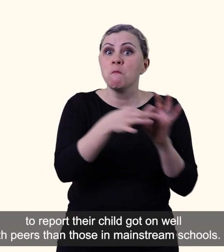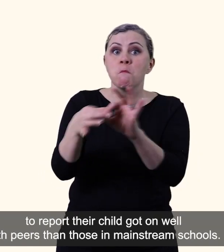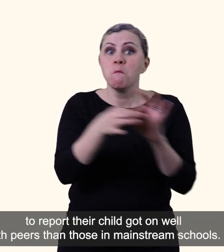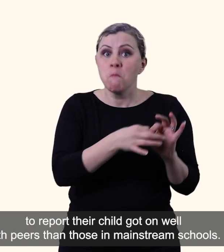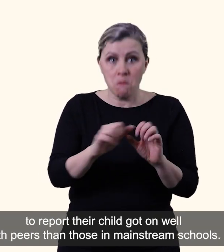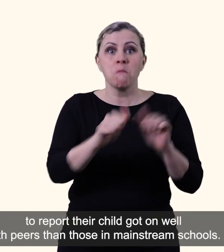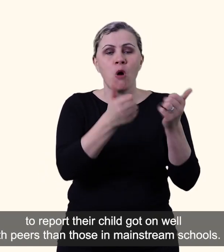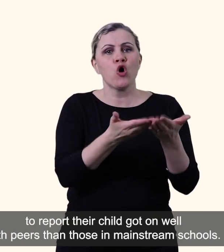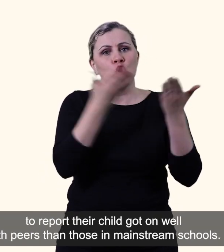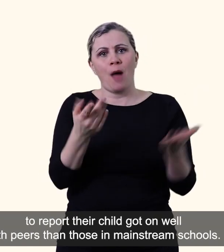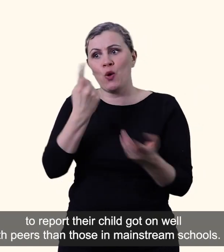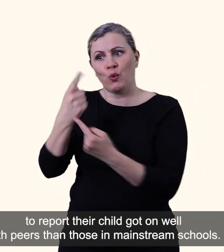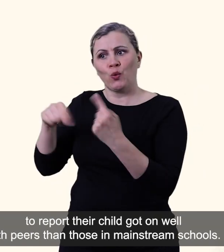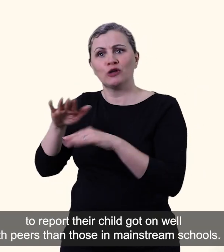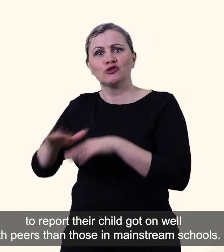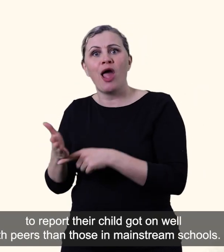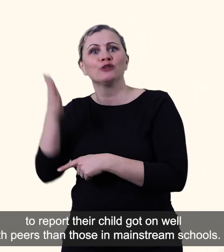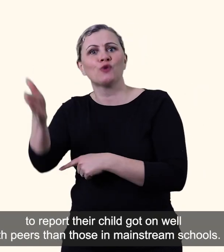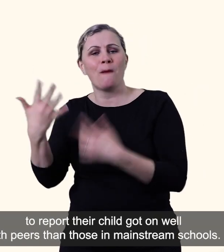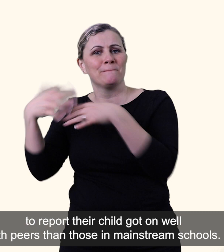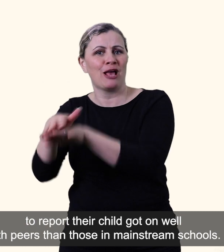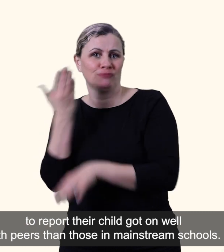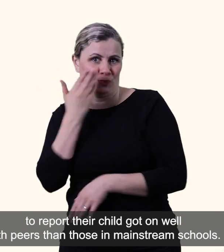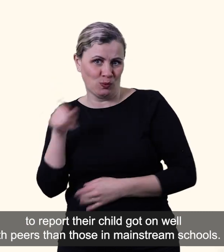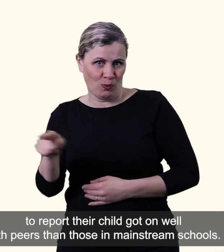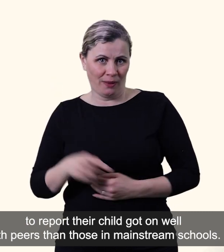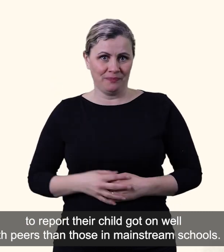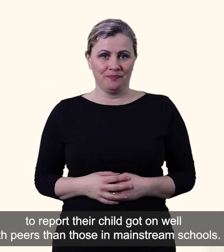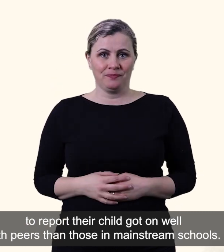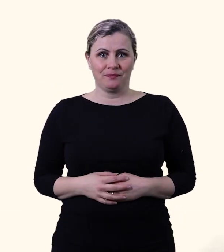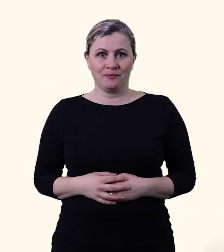got on well with peers than those in mainstream schools.